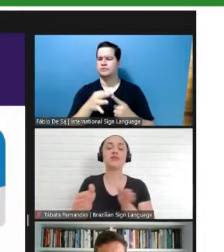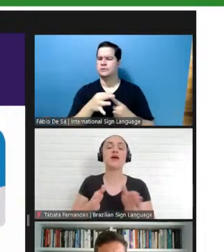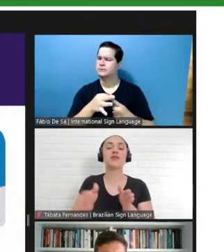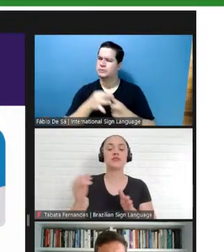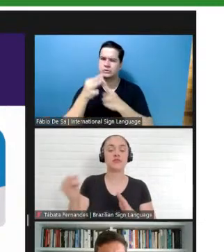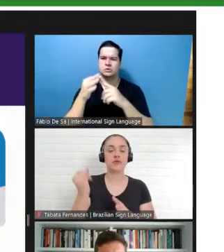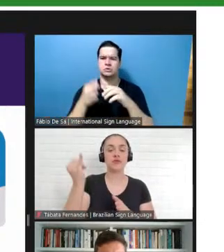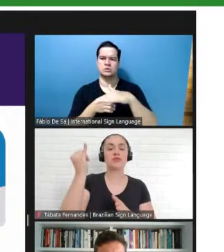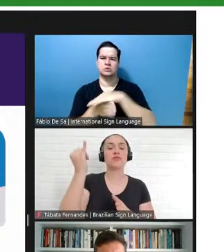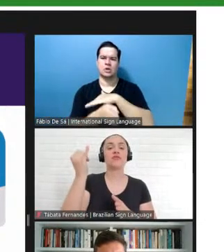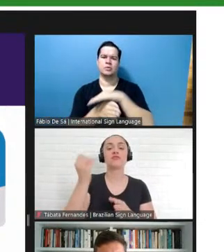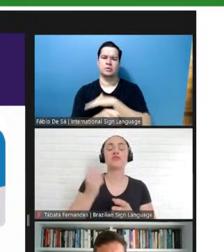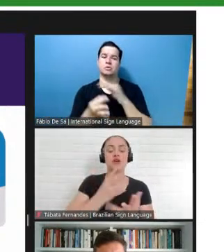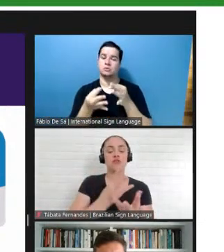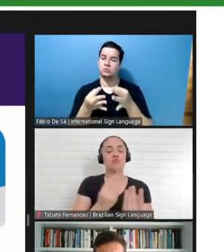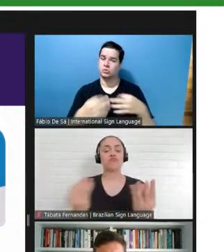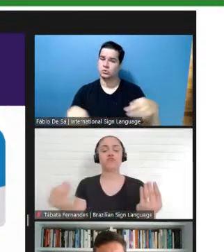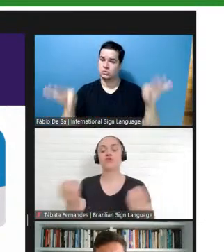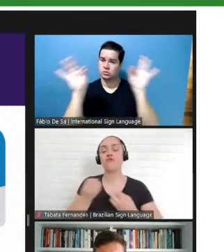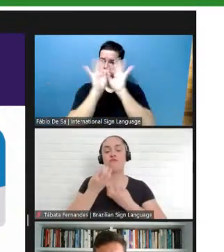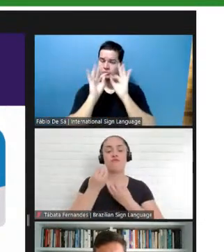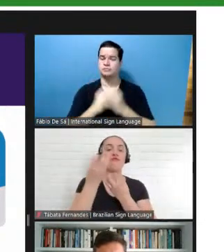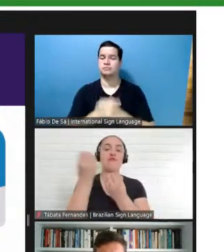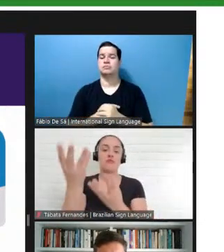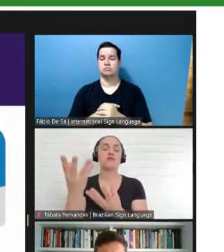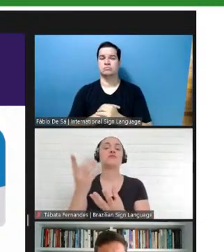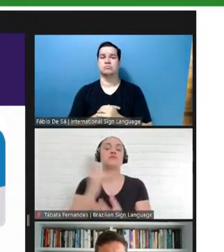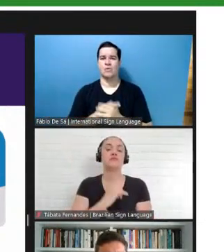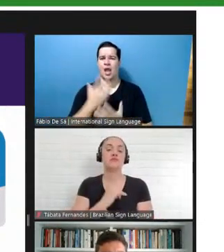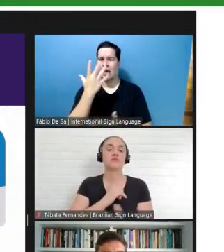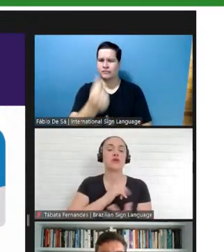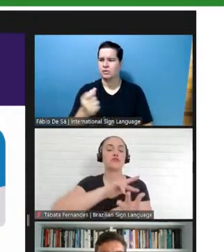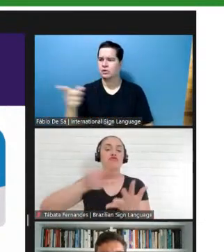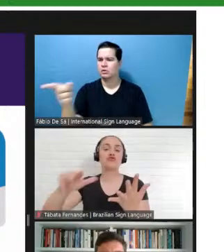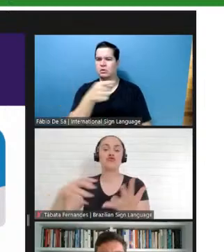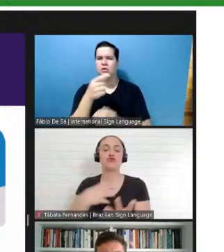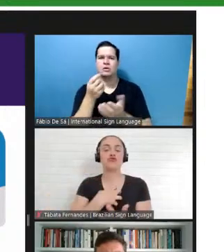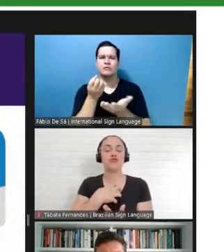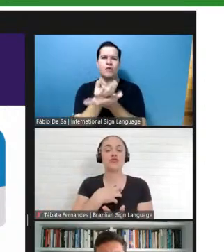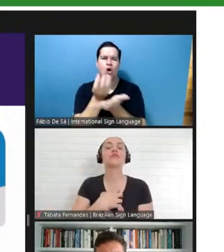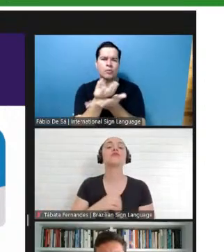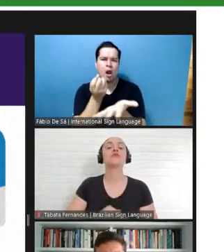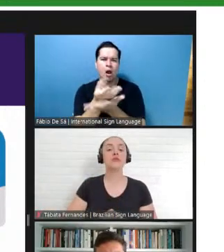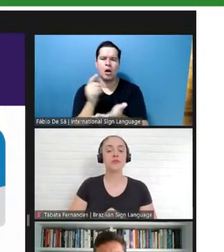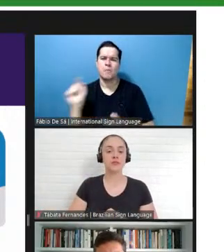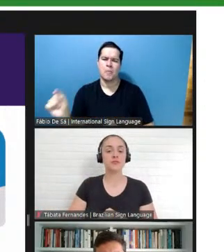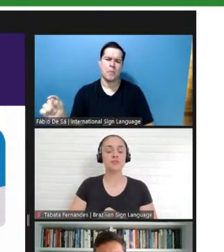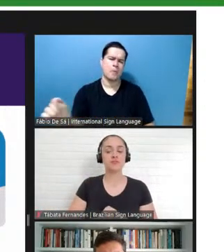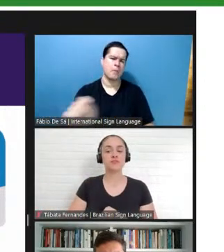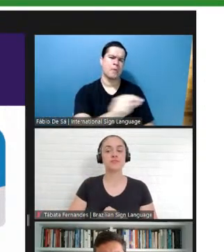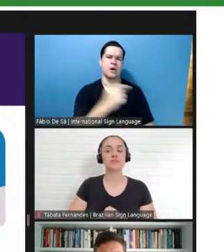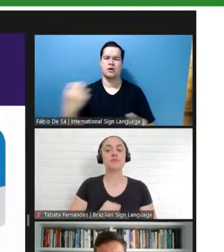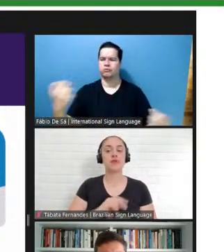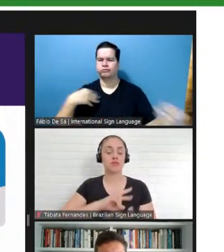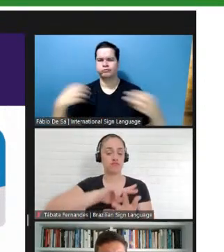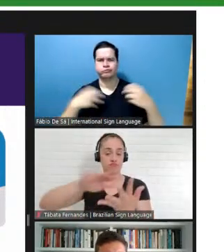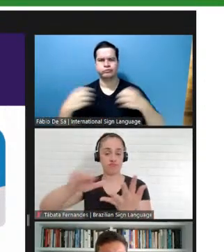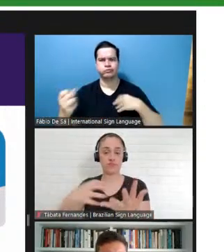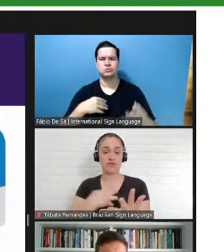information in multiple ways. We are here simultaneously representing information in multiple ways